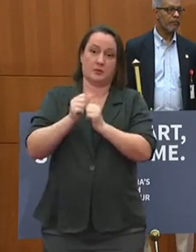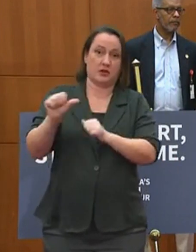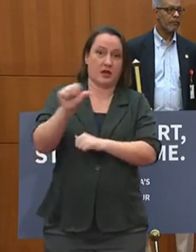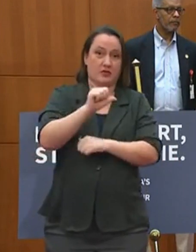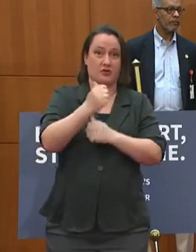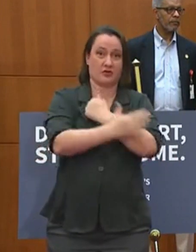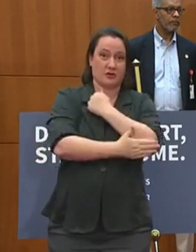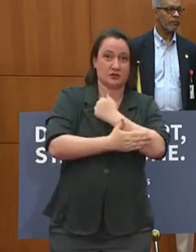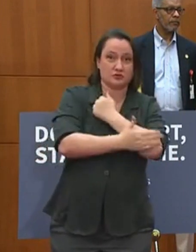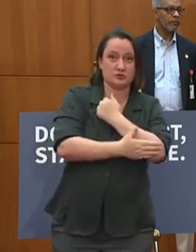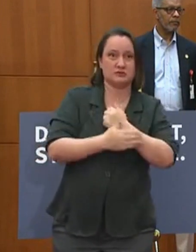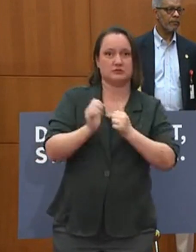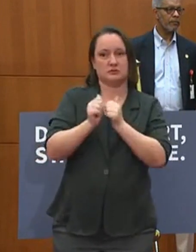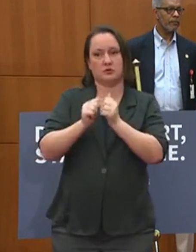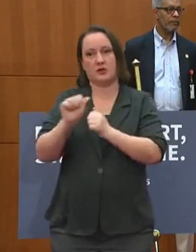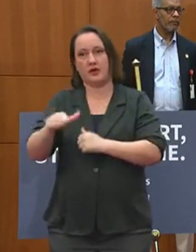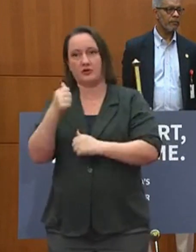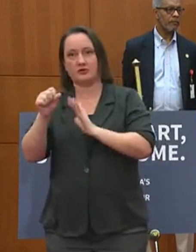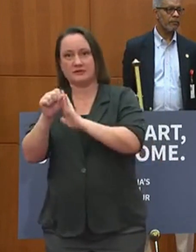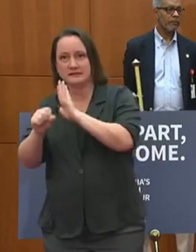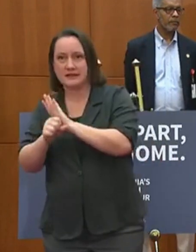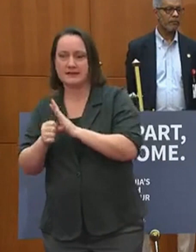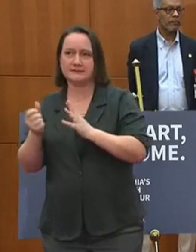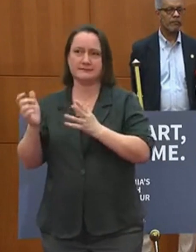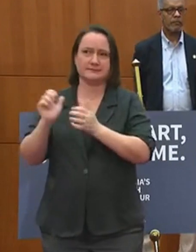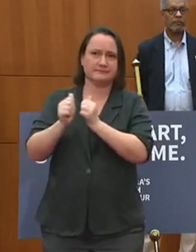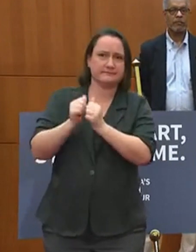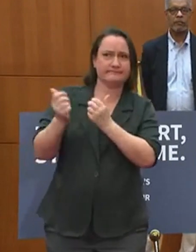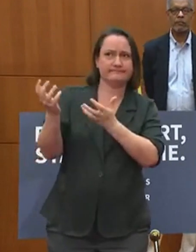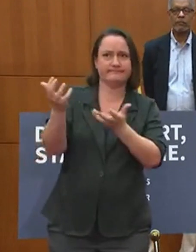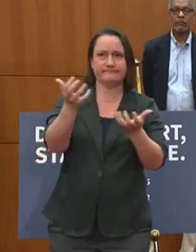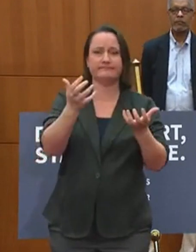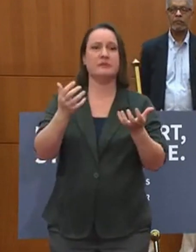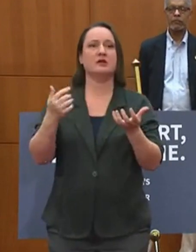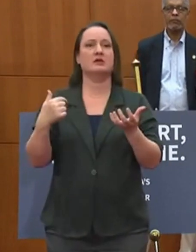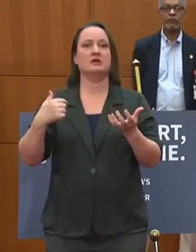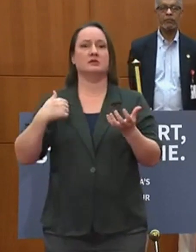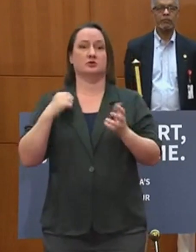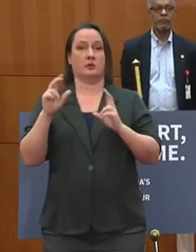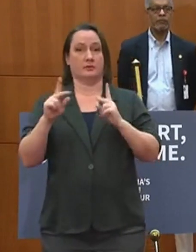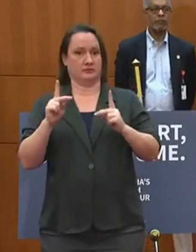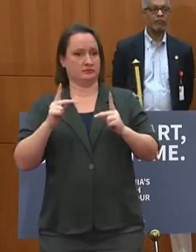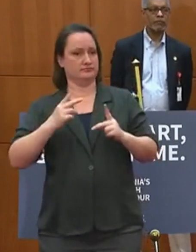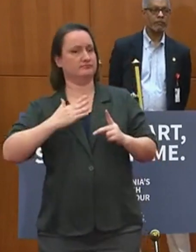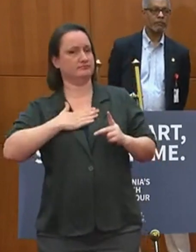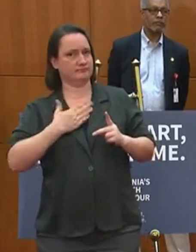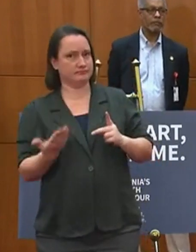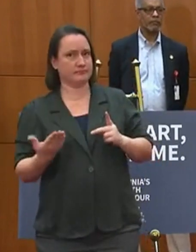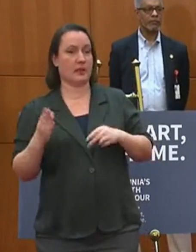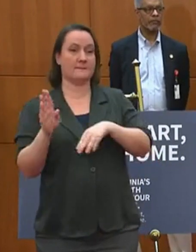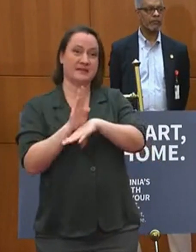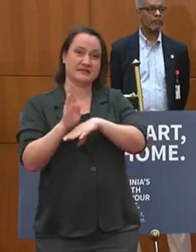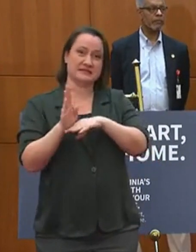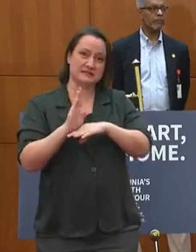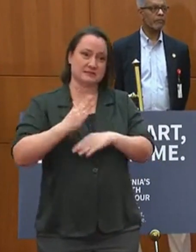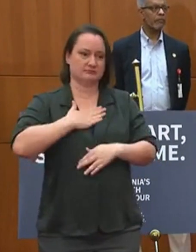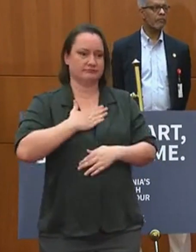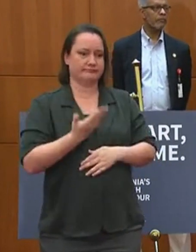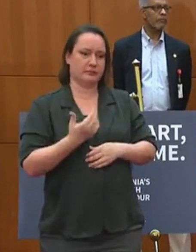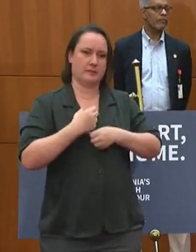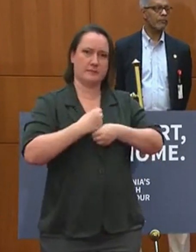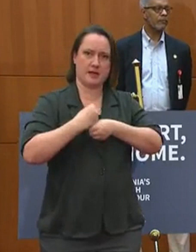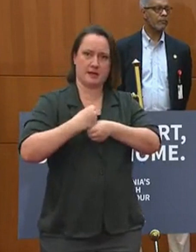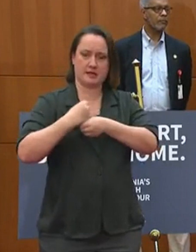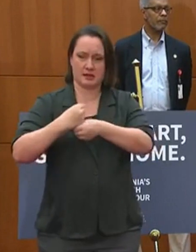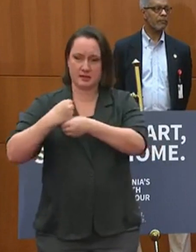We're competing with other states. And so while individuals have stepped up, businesses have stepped up, people are making